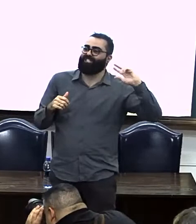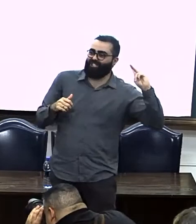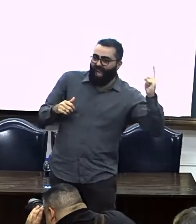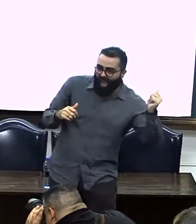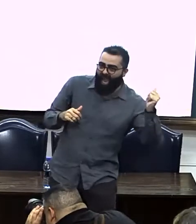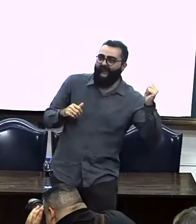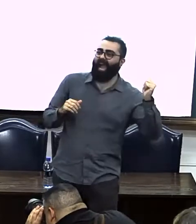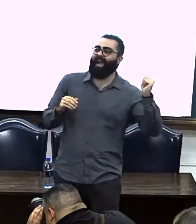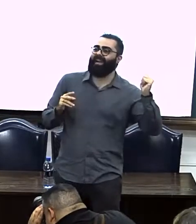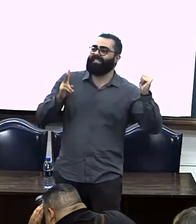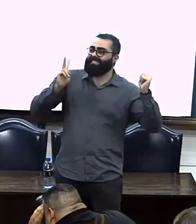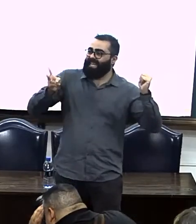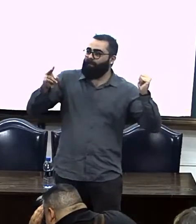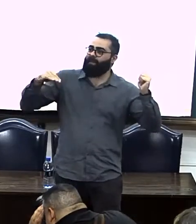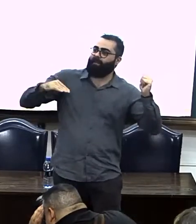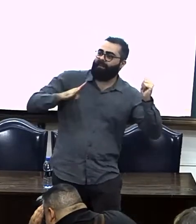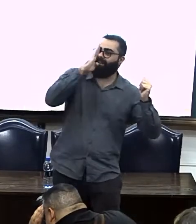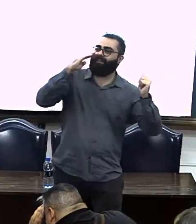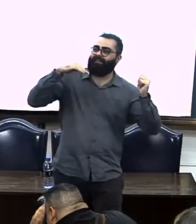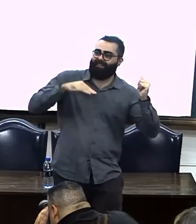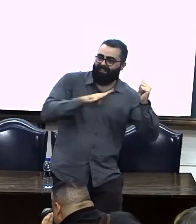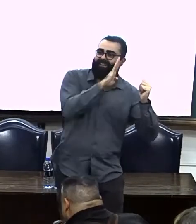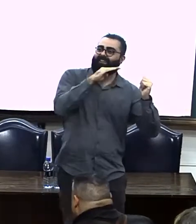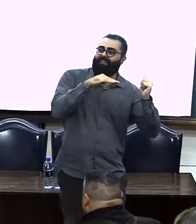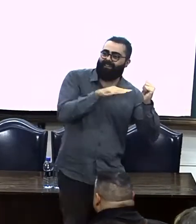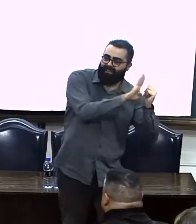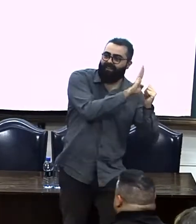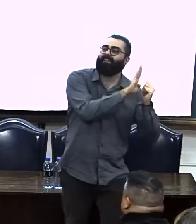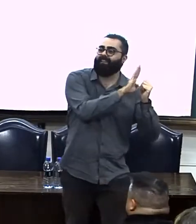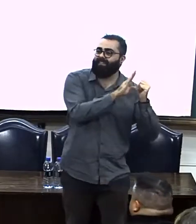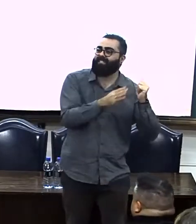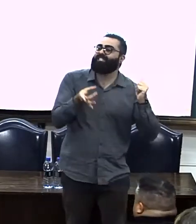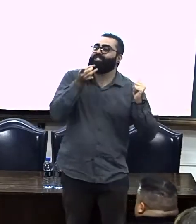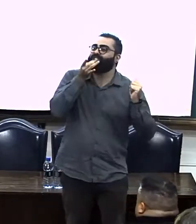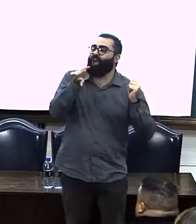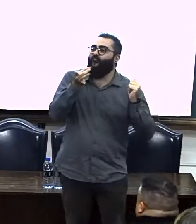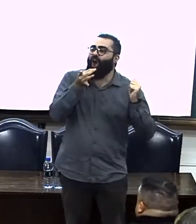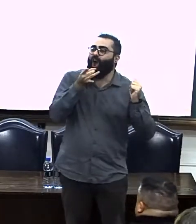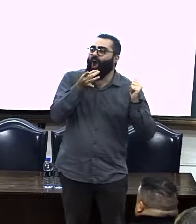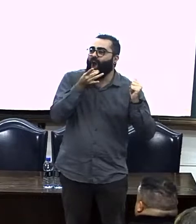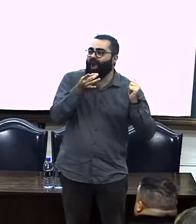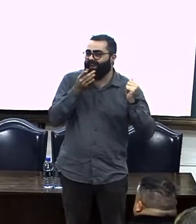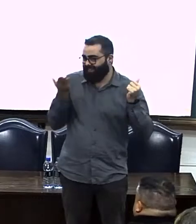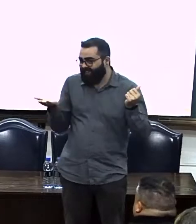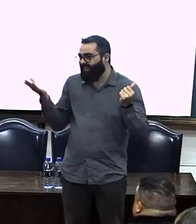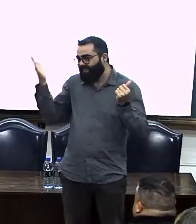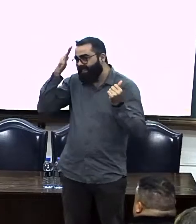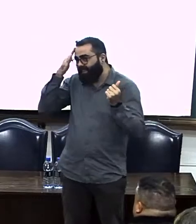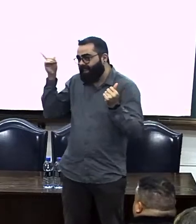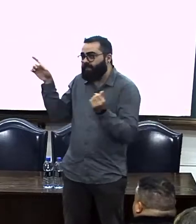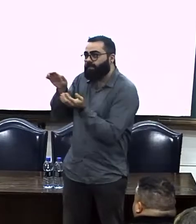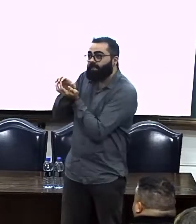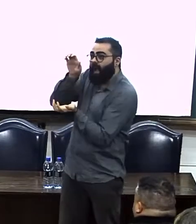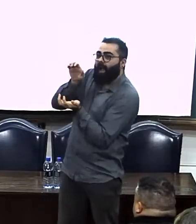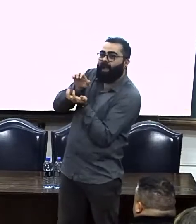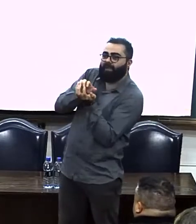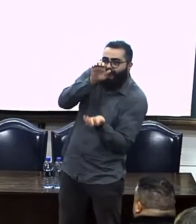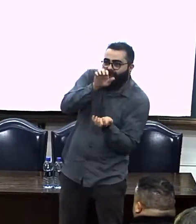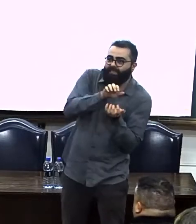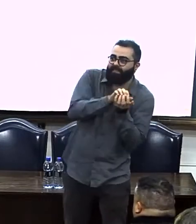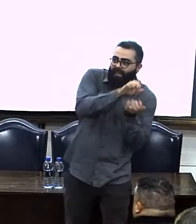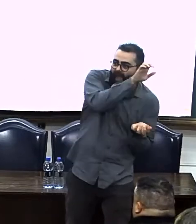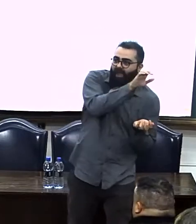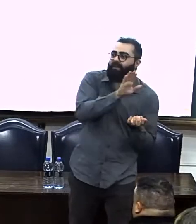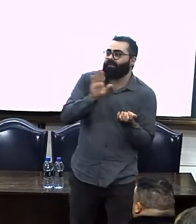sha pa. And now down here, and the sound doesn't play, but I'm a very good example of an English speaker of French.